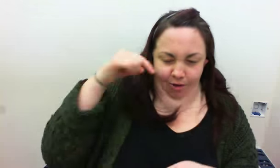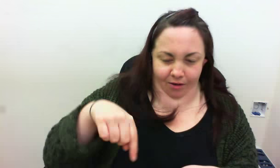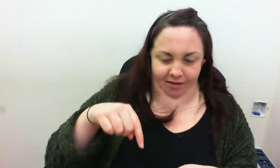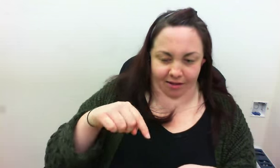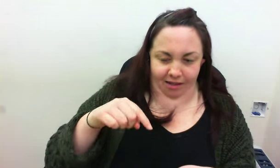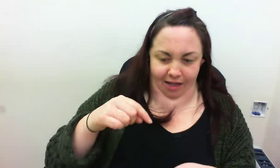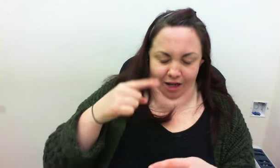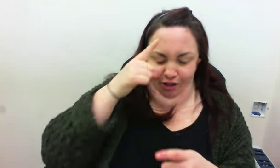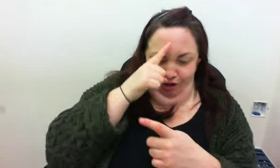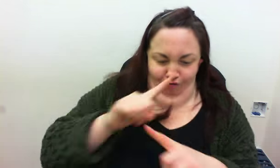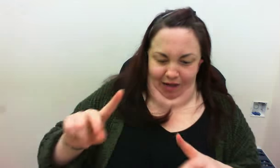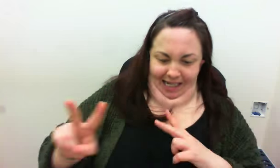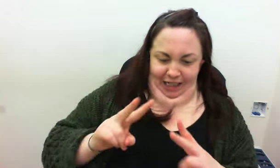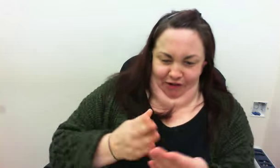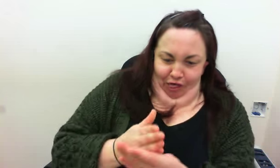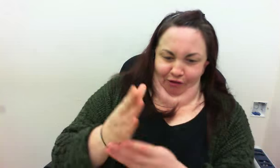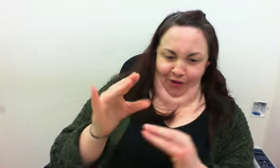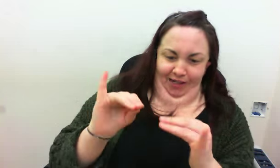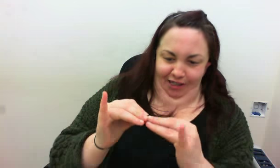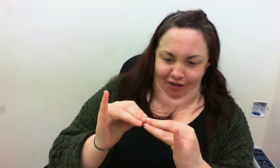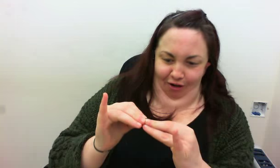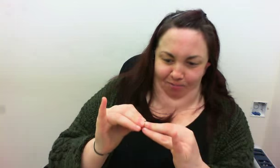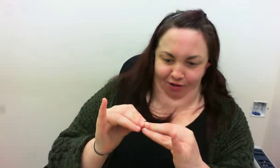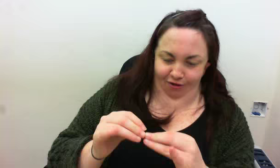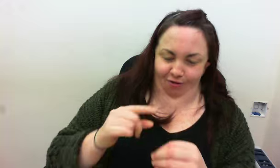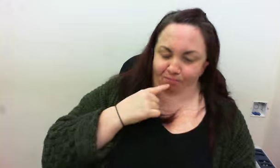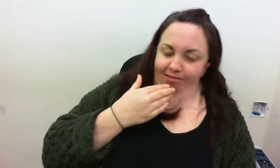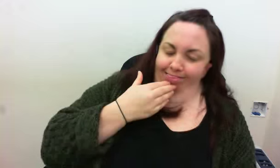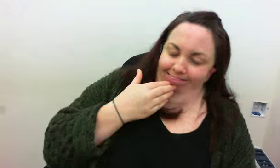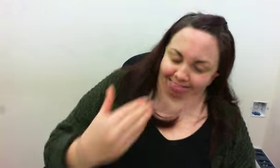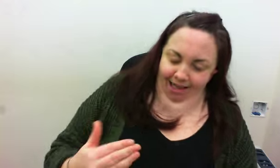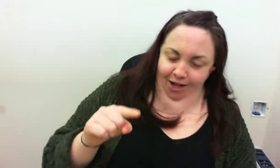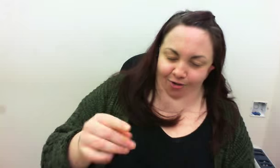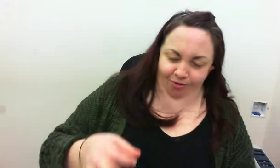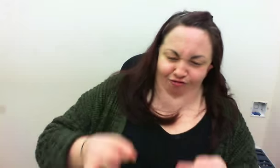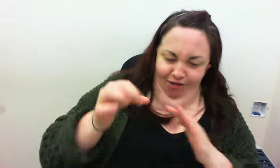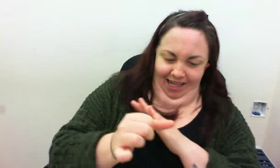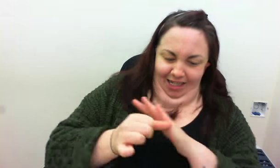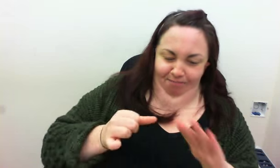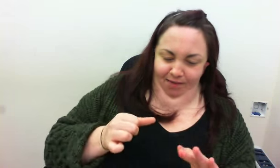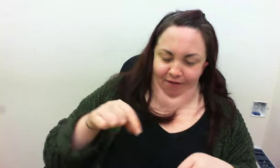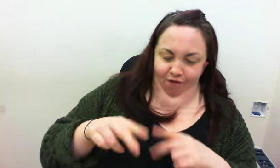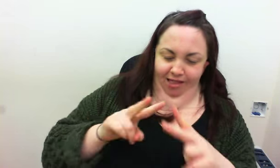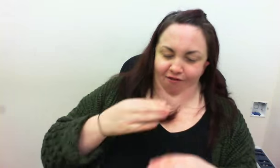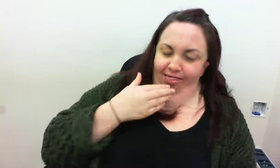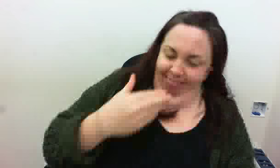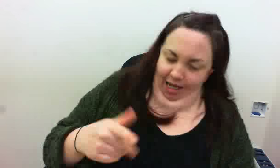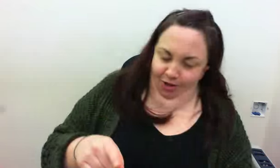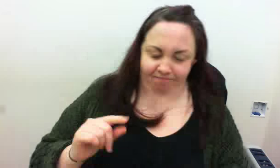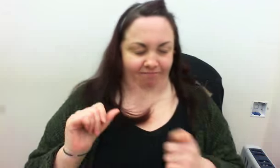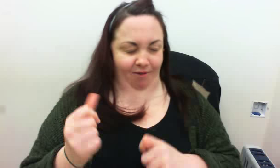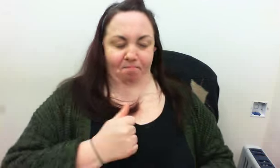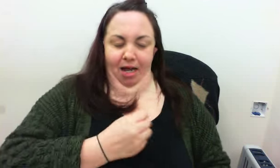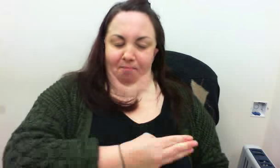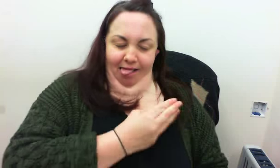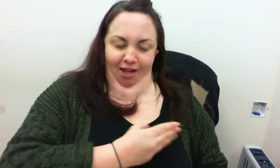me to do this through interpreter, and it's been a fantastic experience, and I really do want to thank you for that. My pleasure. And